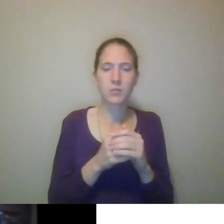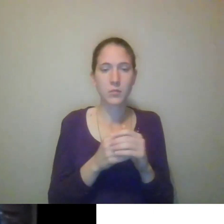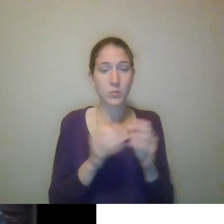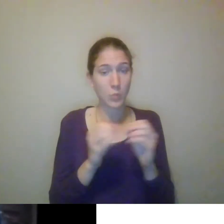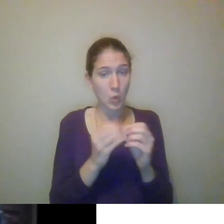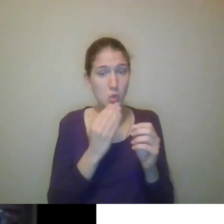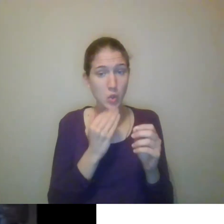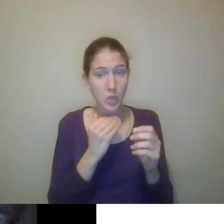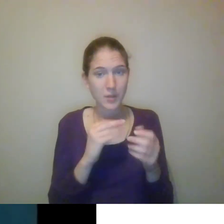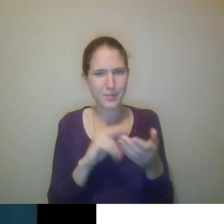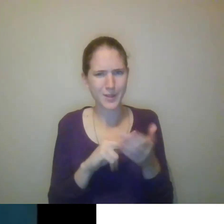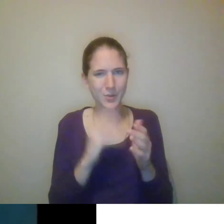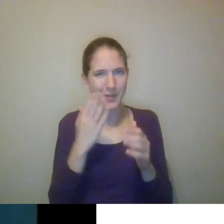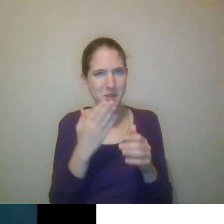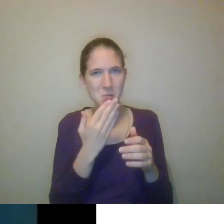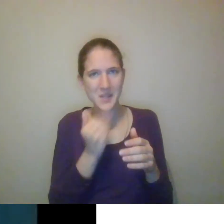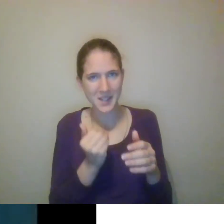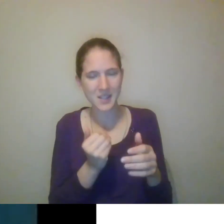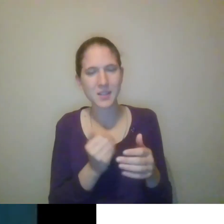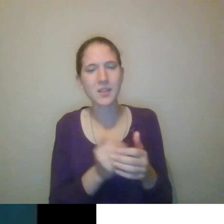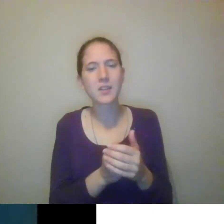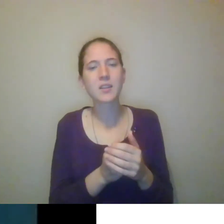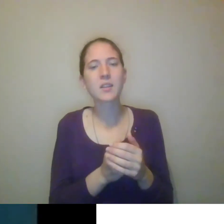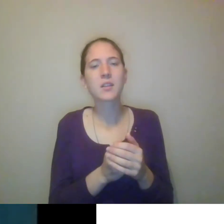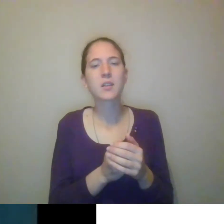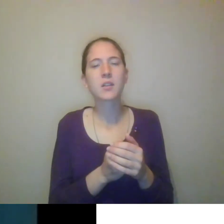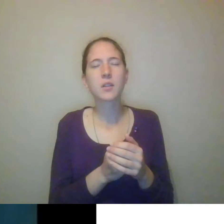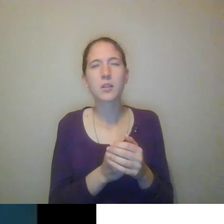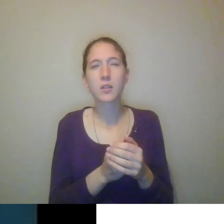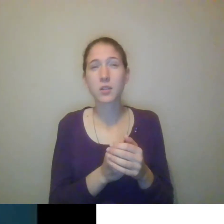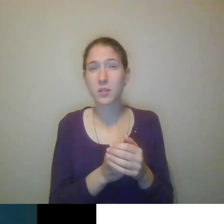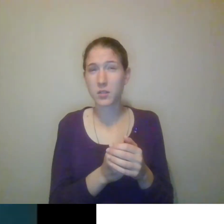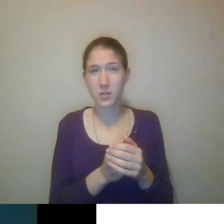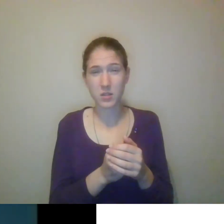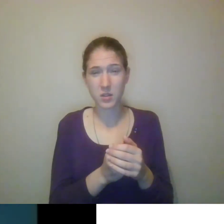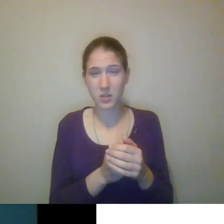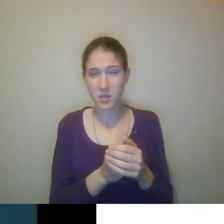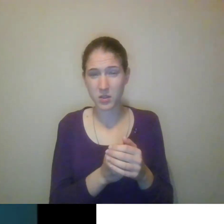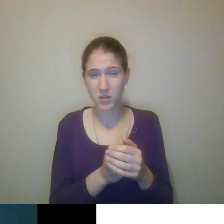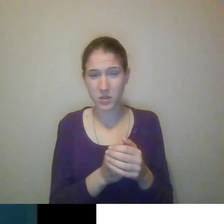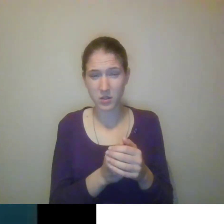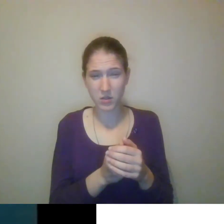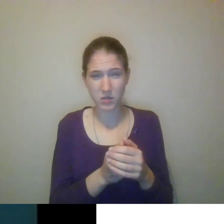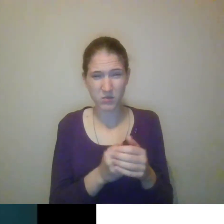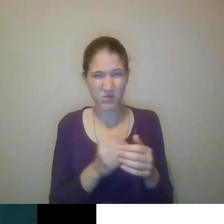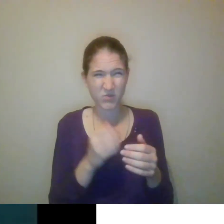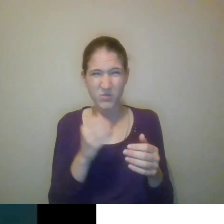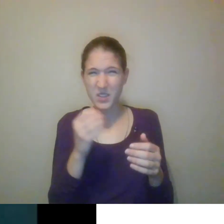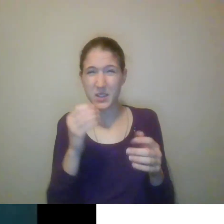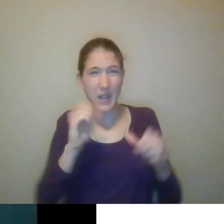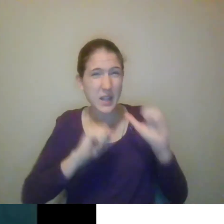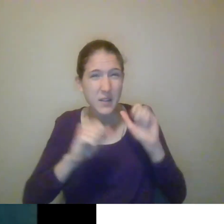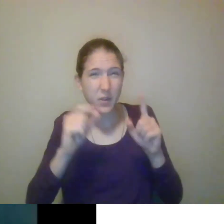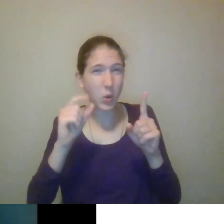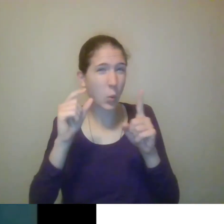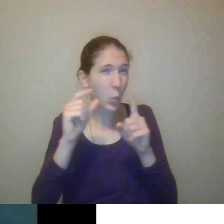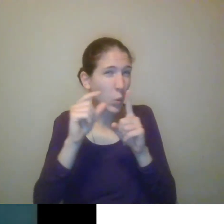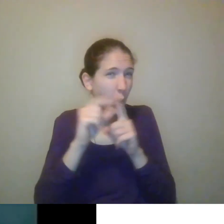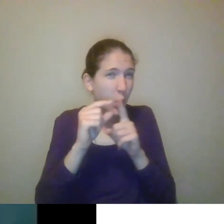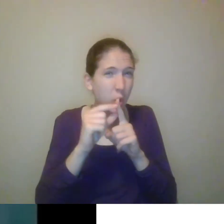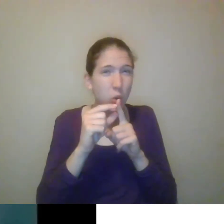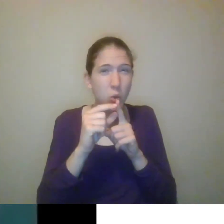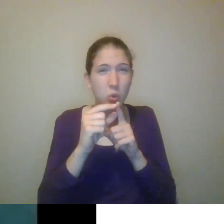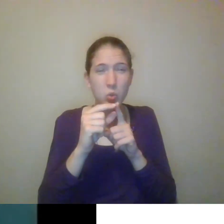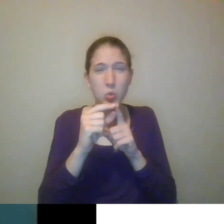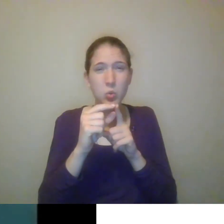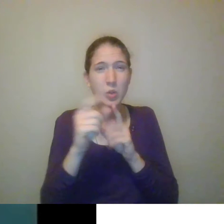Okay, there'd be more sugar, so it'd be sweeter. Okay, does anybody know a word to describe this? There's a word that would describe what we